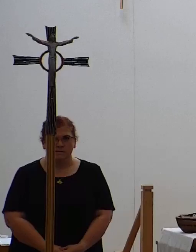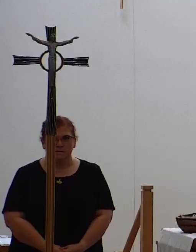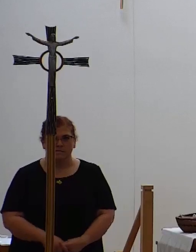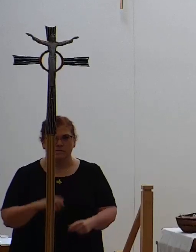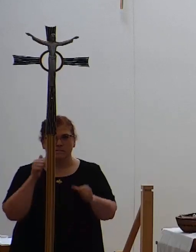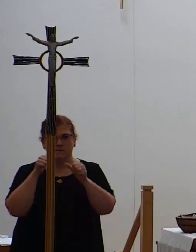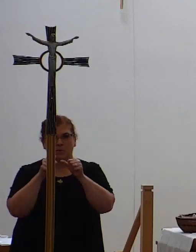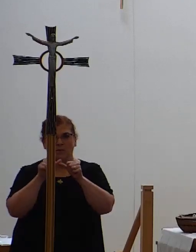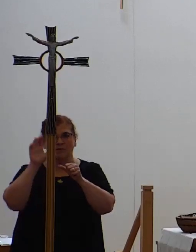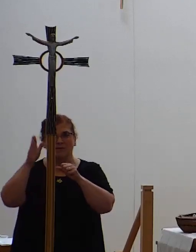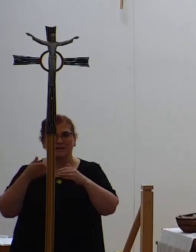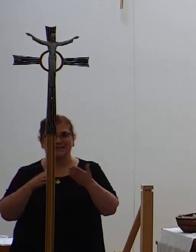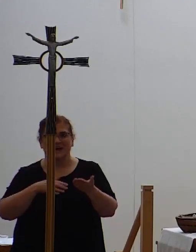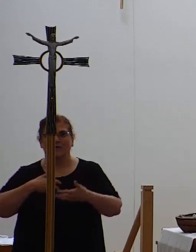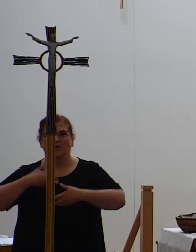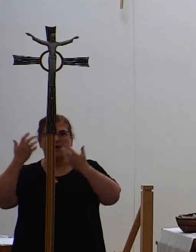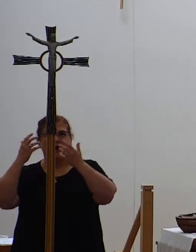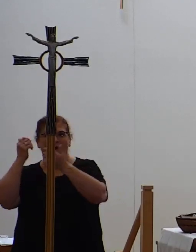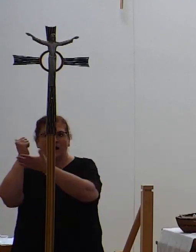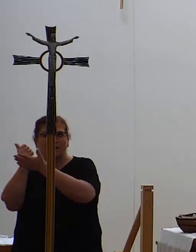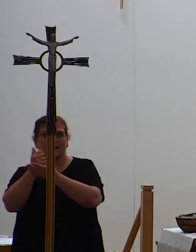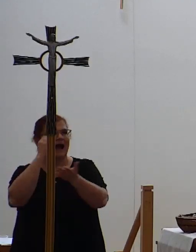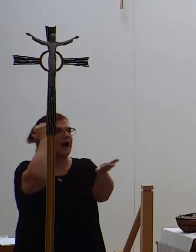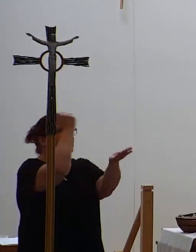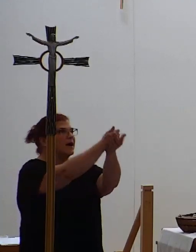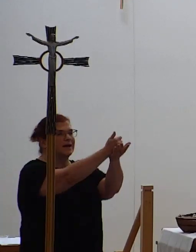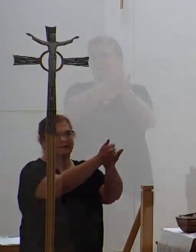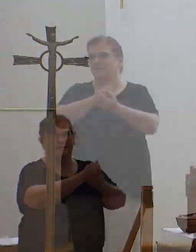Remembering his death, we cry out, "Amen."